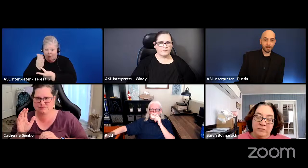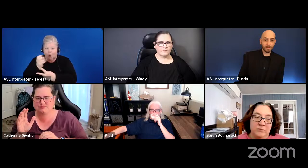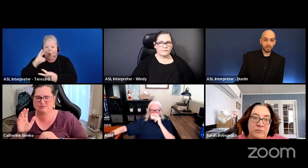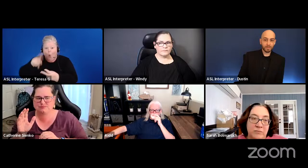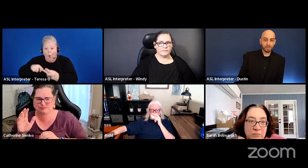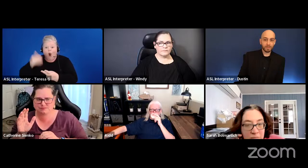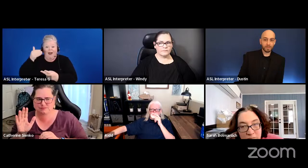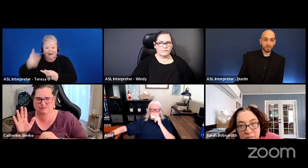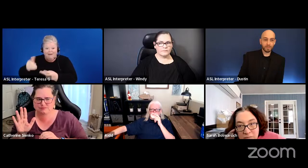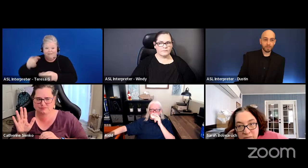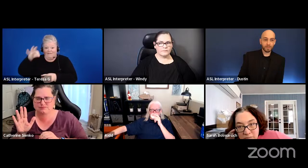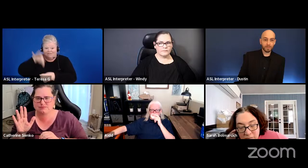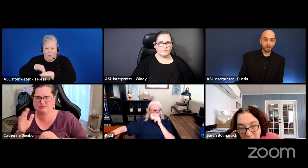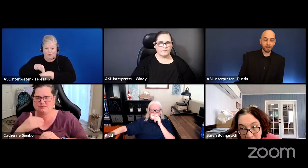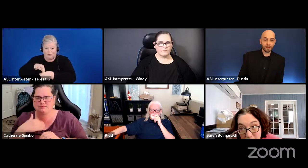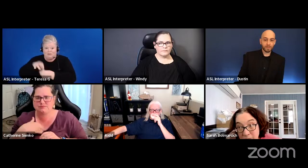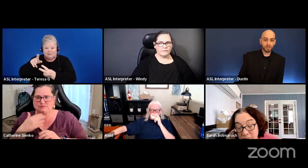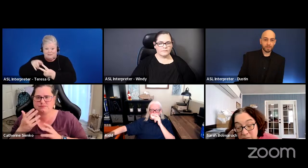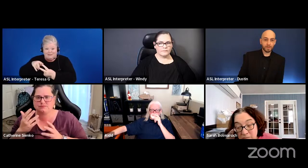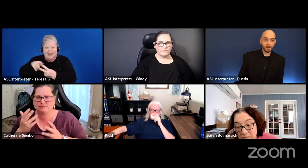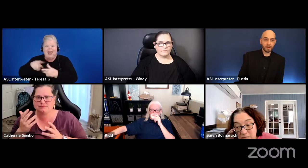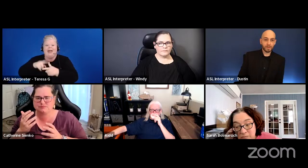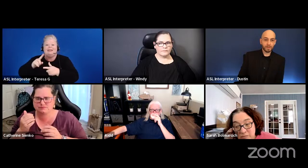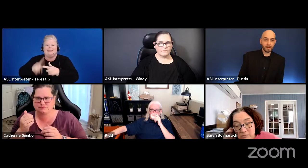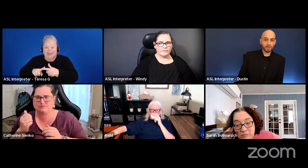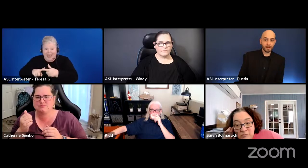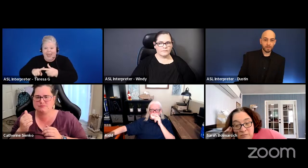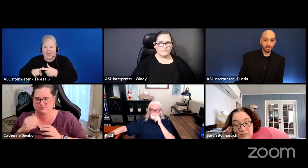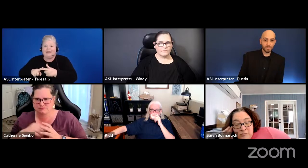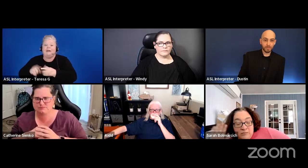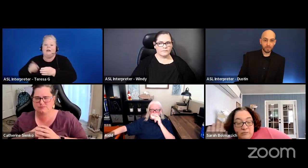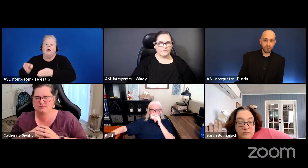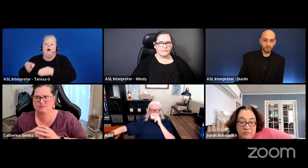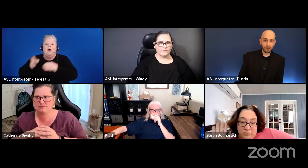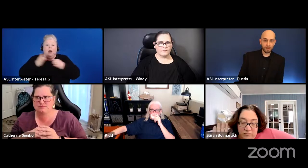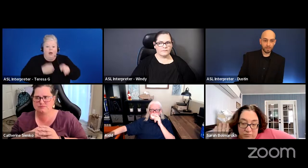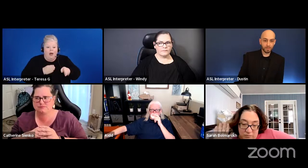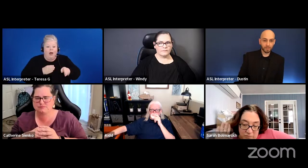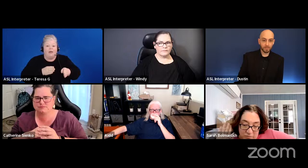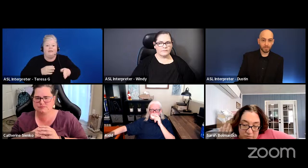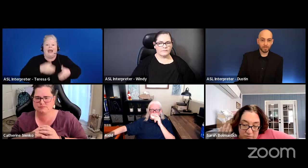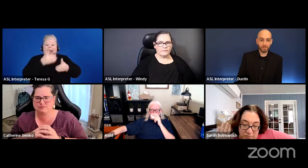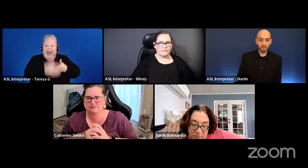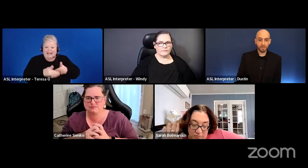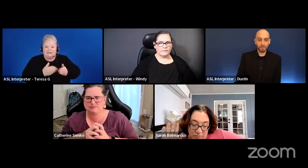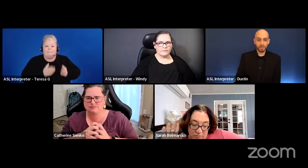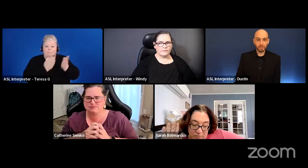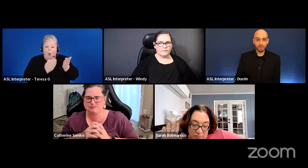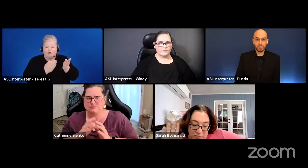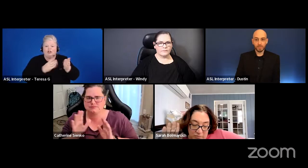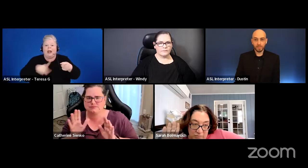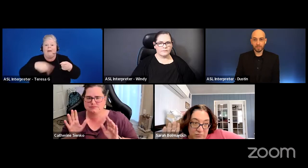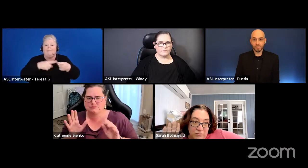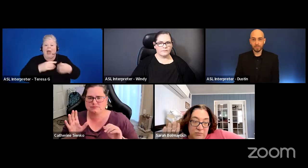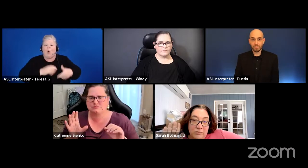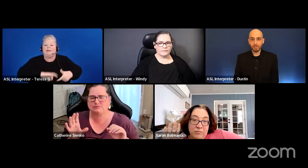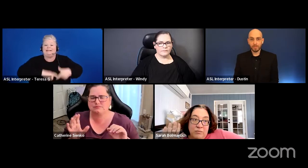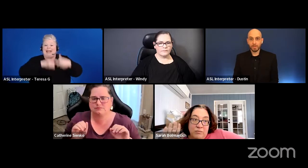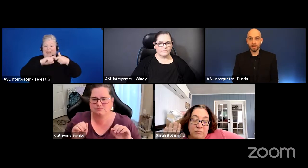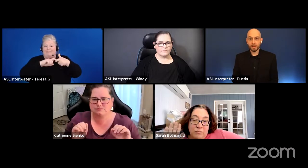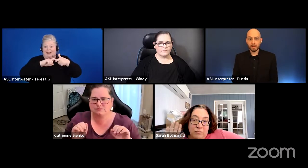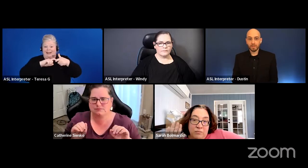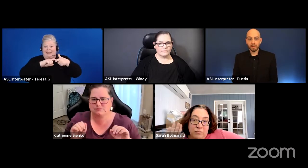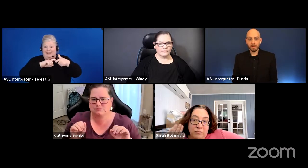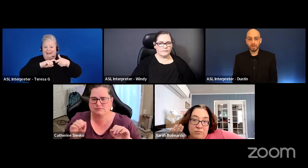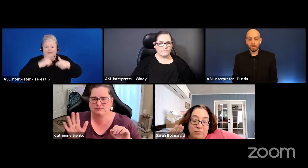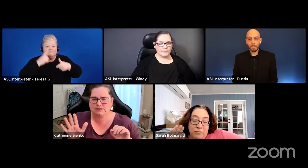vote on that, and then moving into a motion to table the discussion to another meeting. But I think in